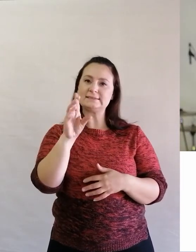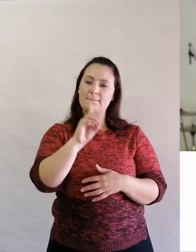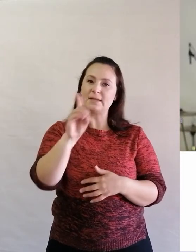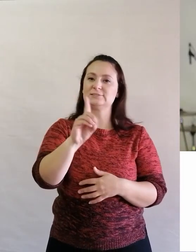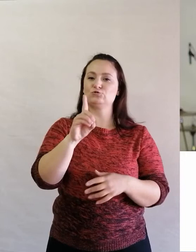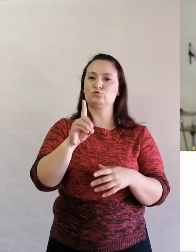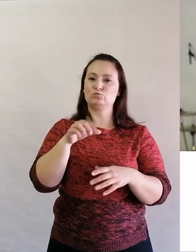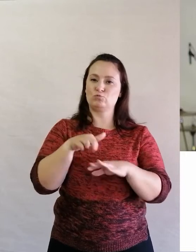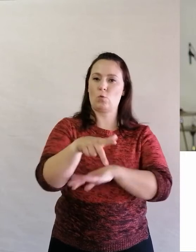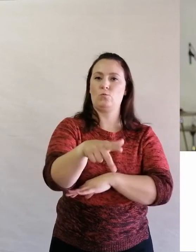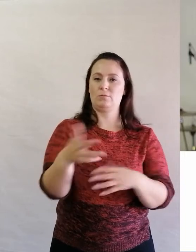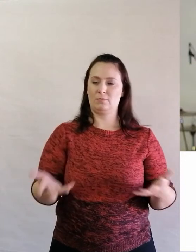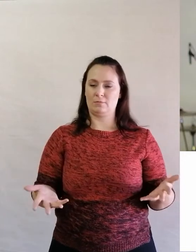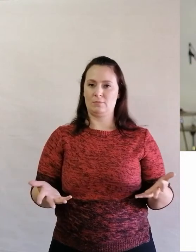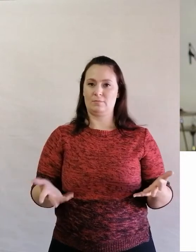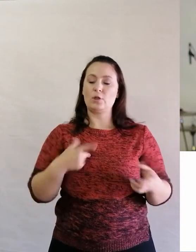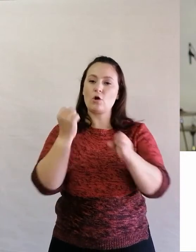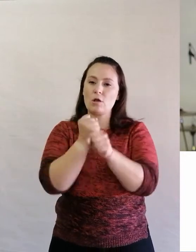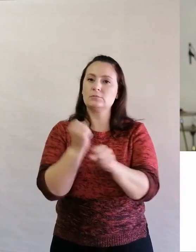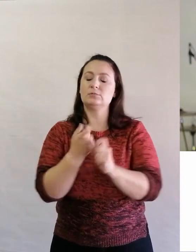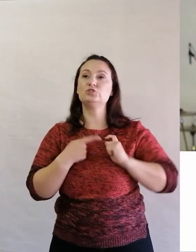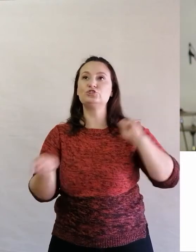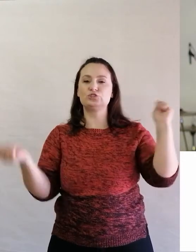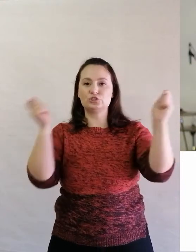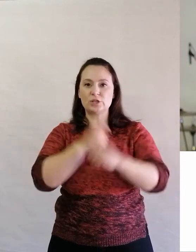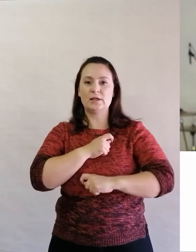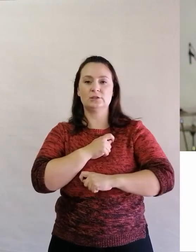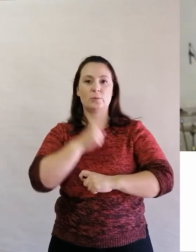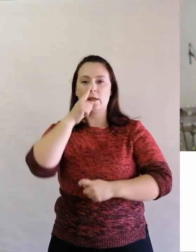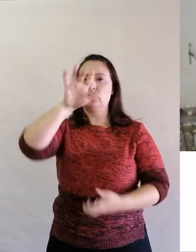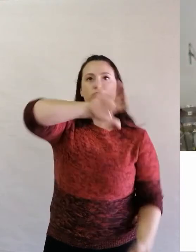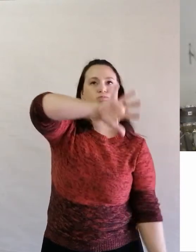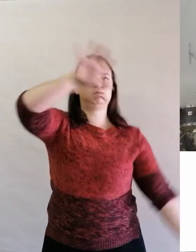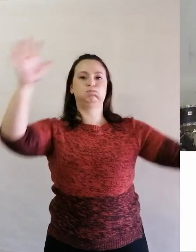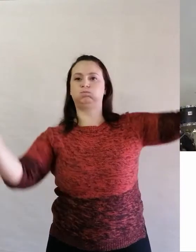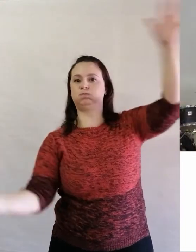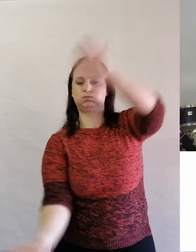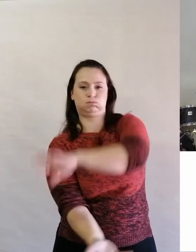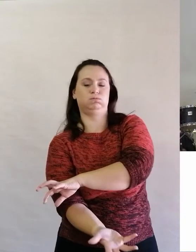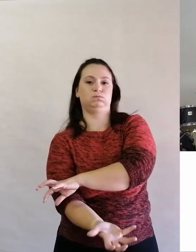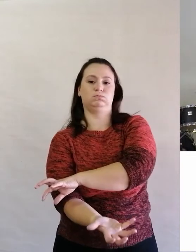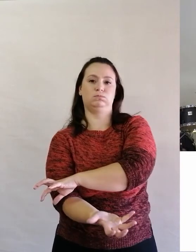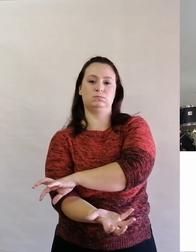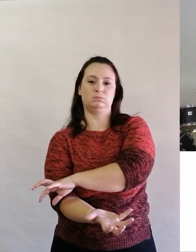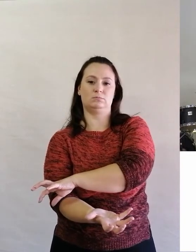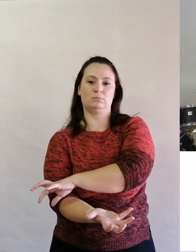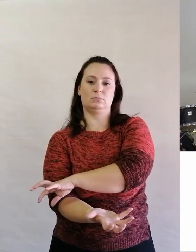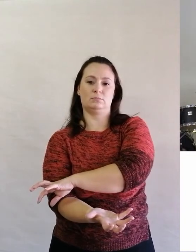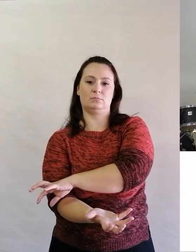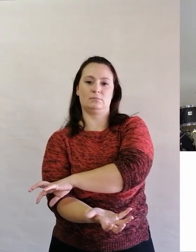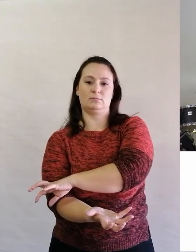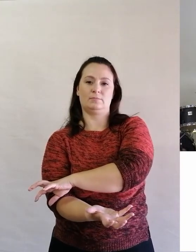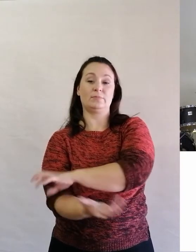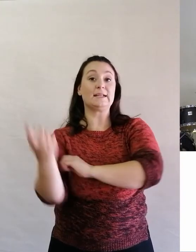gospel. The gospel changes us, radically turns us around. And I tell you, it's like day